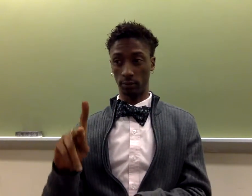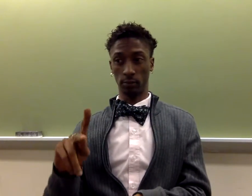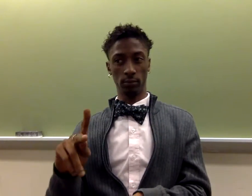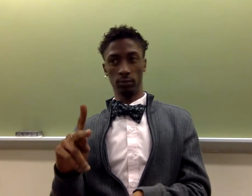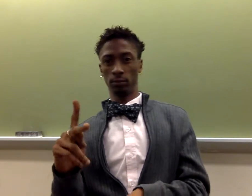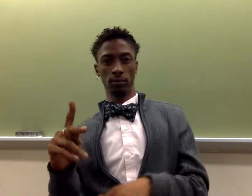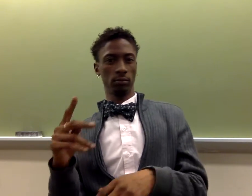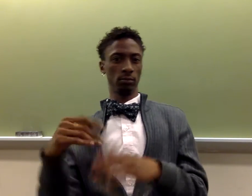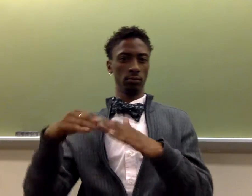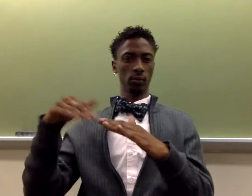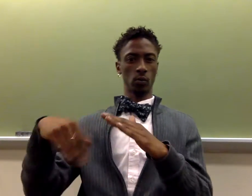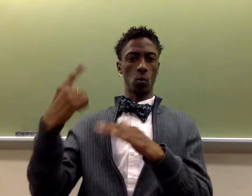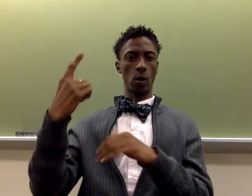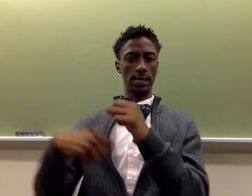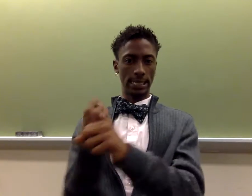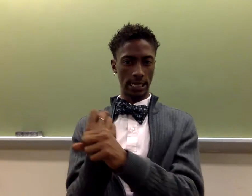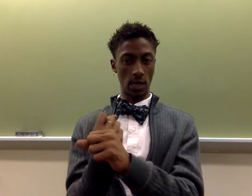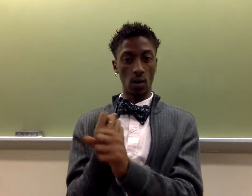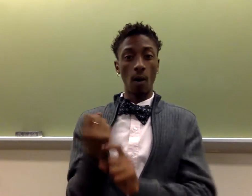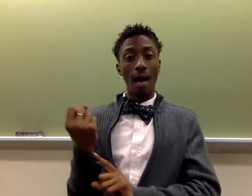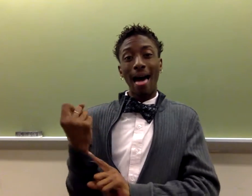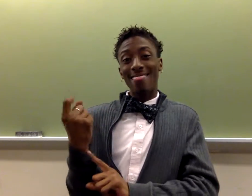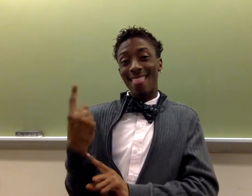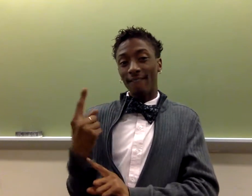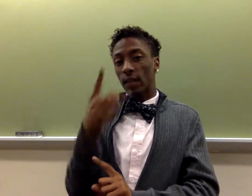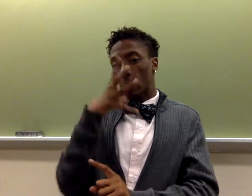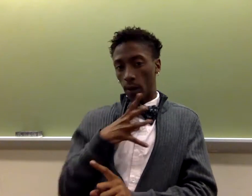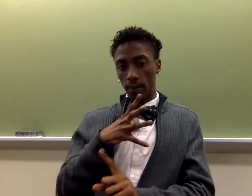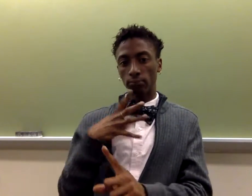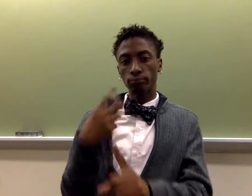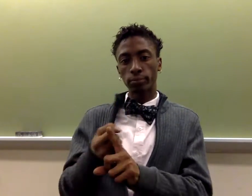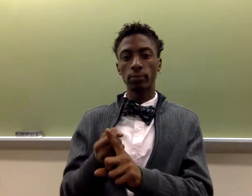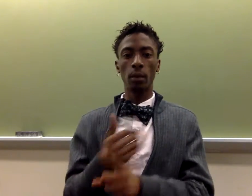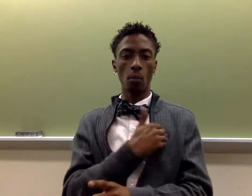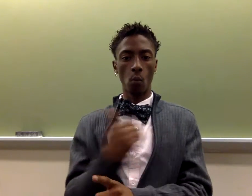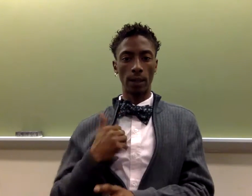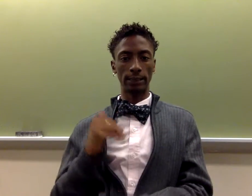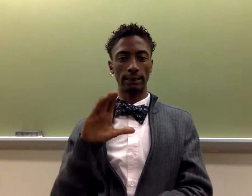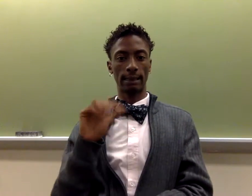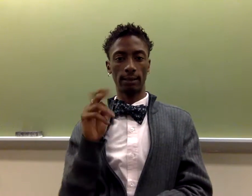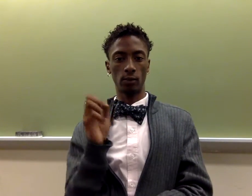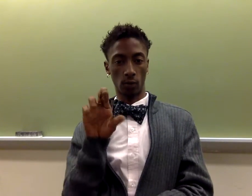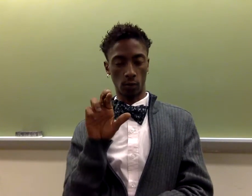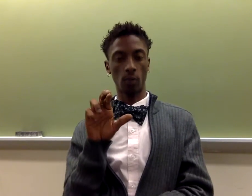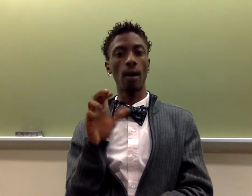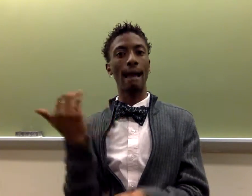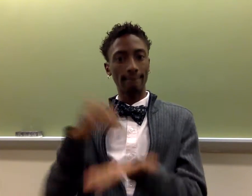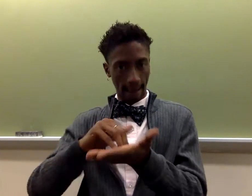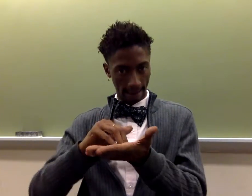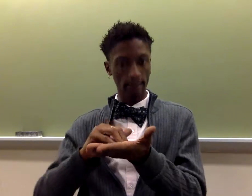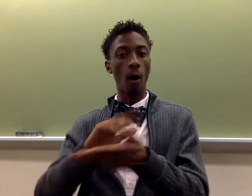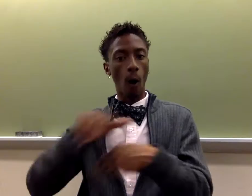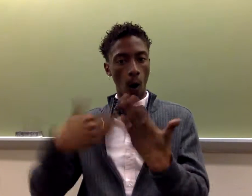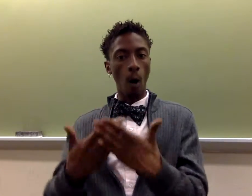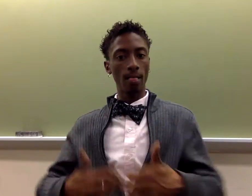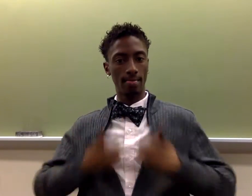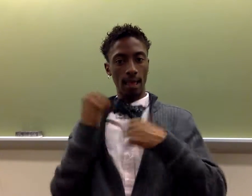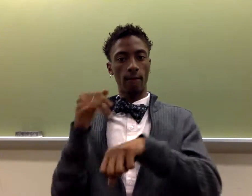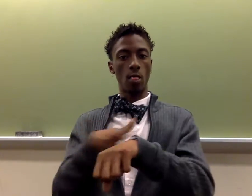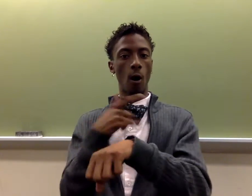year, 11 women had breast cancer. All, again, on Long Island. I say there's something wrong here.